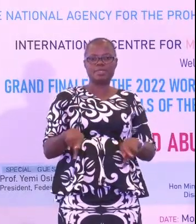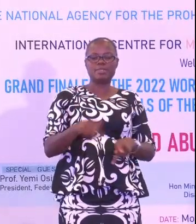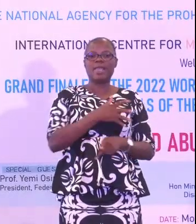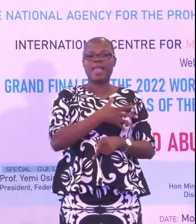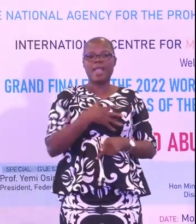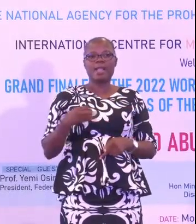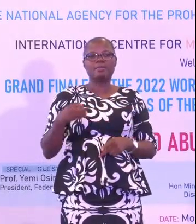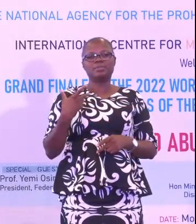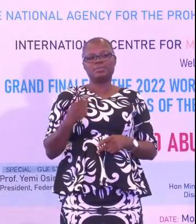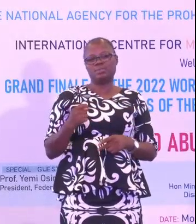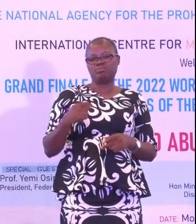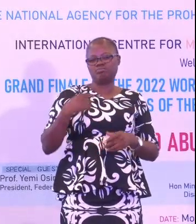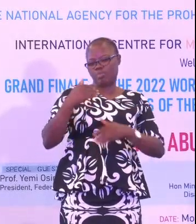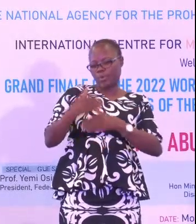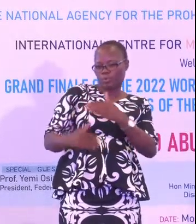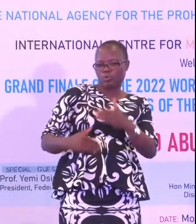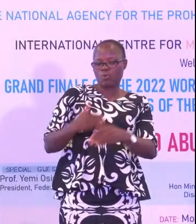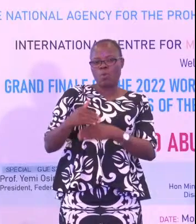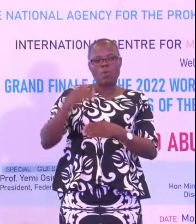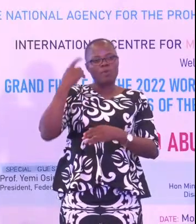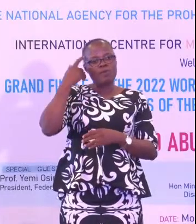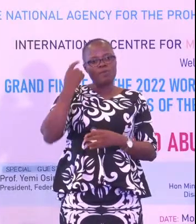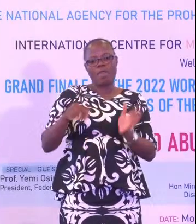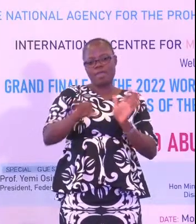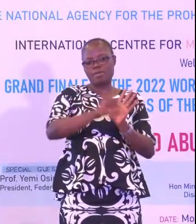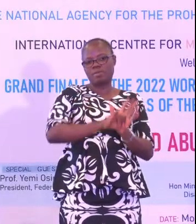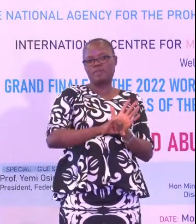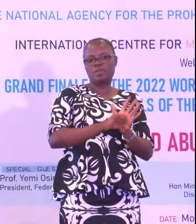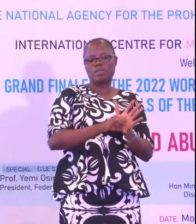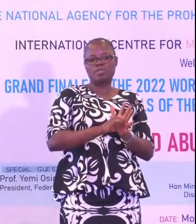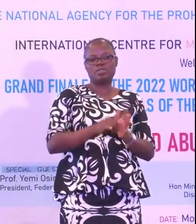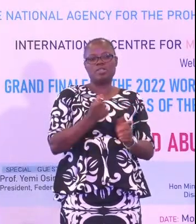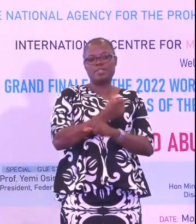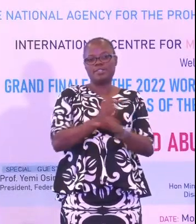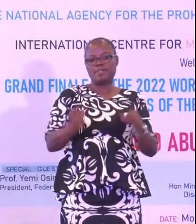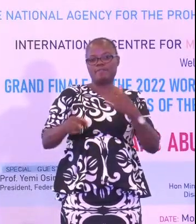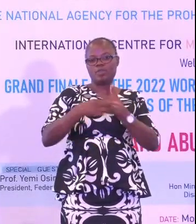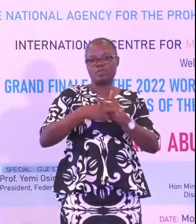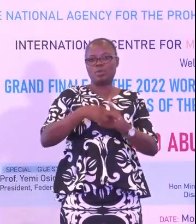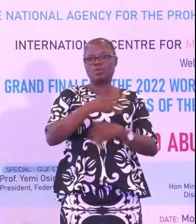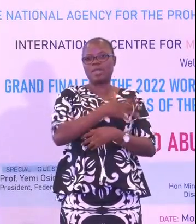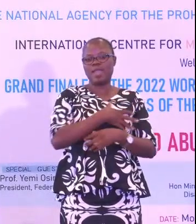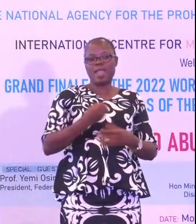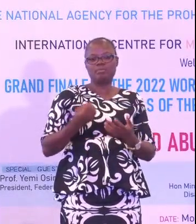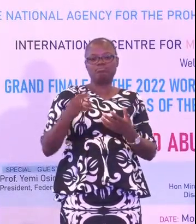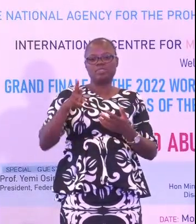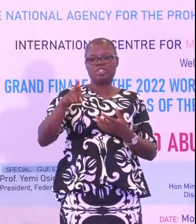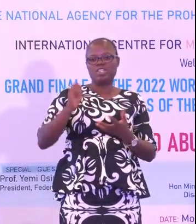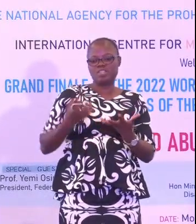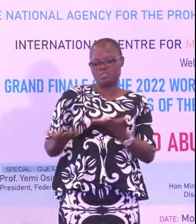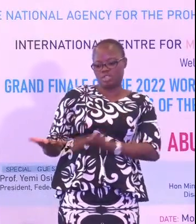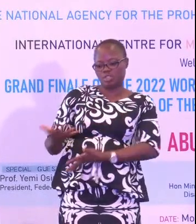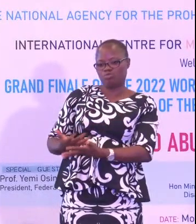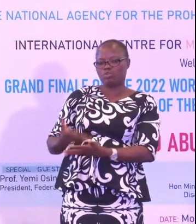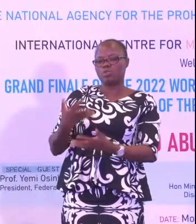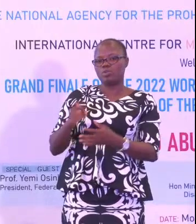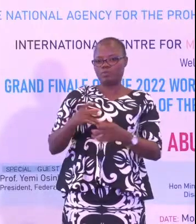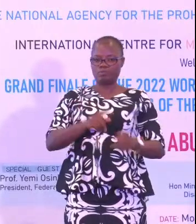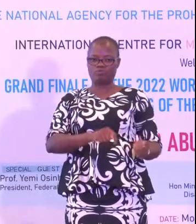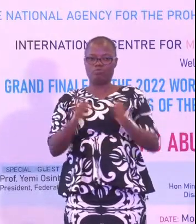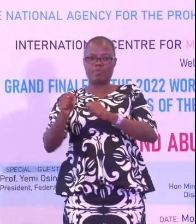and the Protocol for Identification, Safe Return, and Reintegration of Trafficked